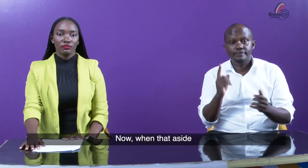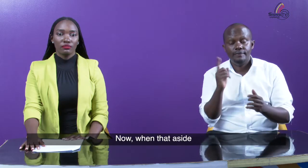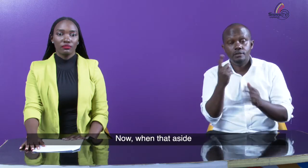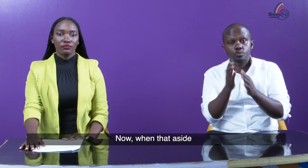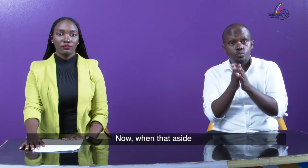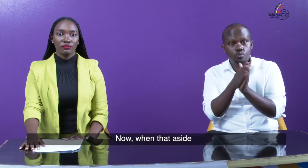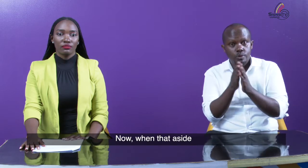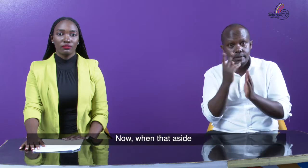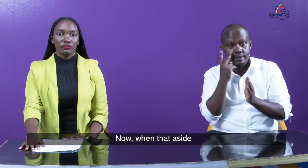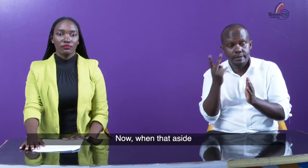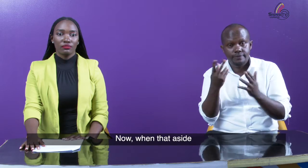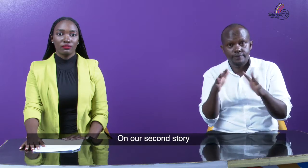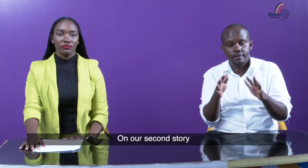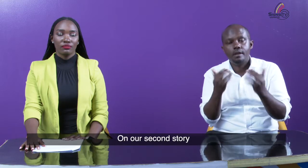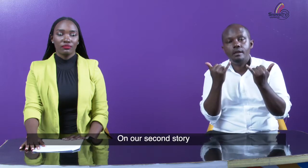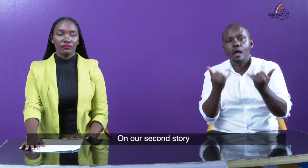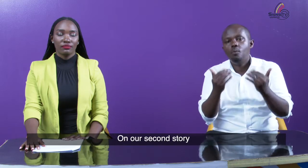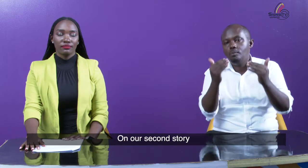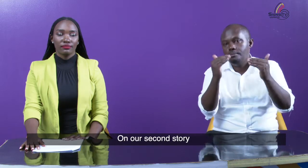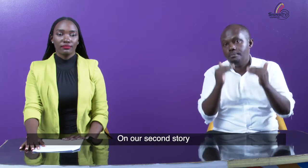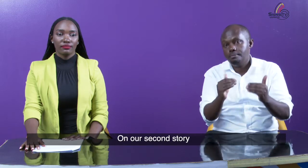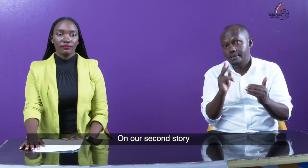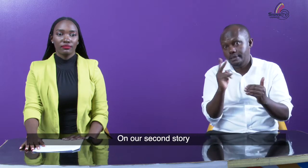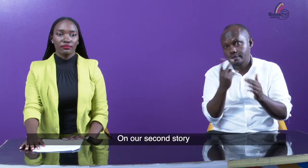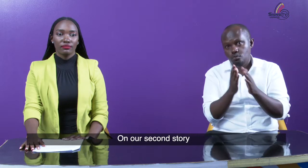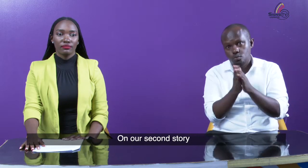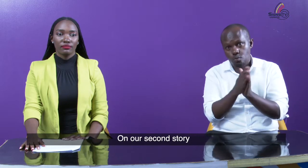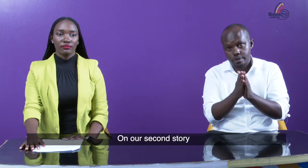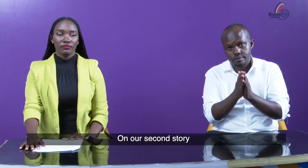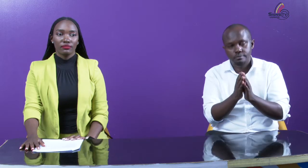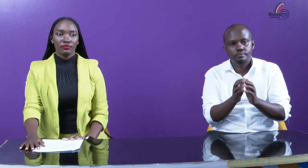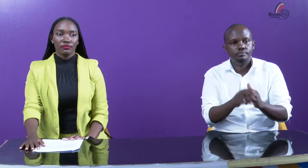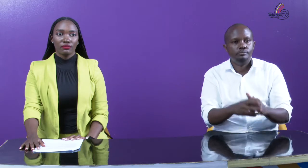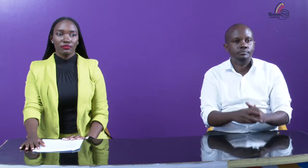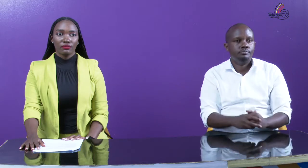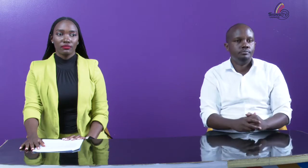Well, that aside, on our second story,